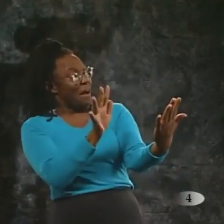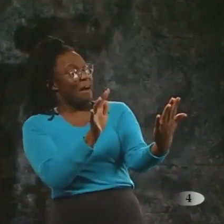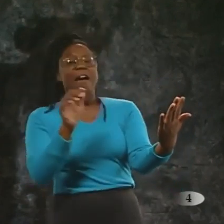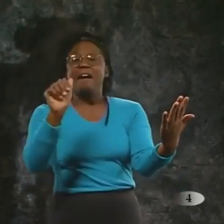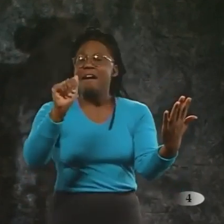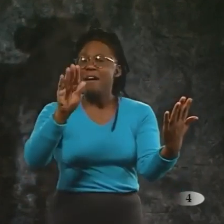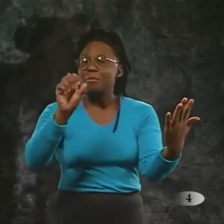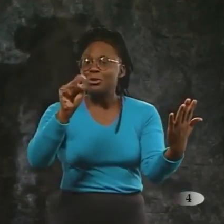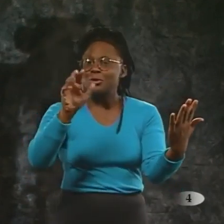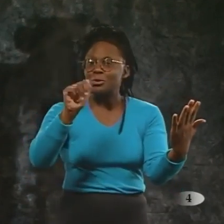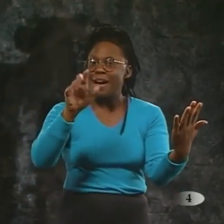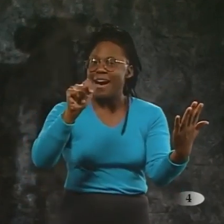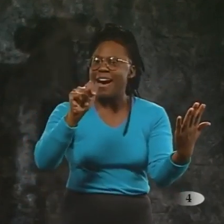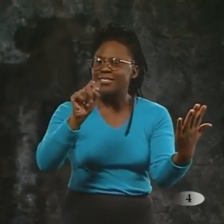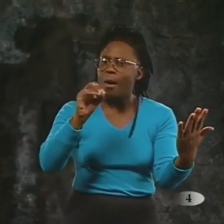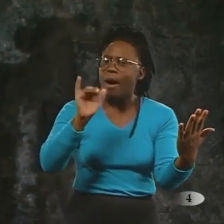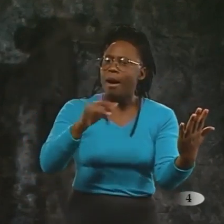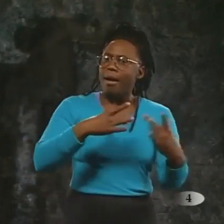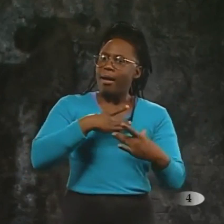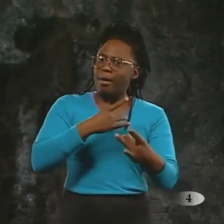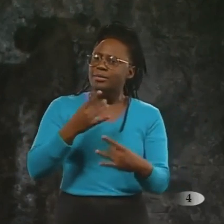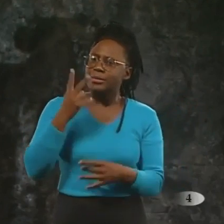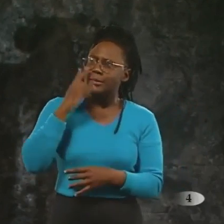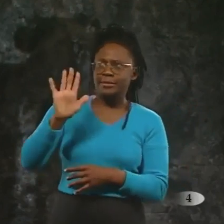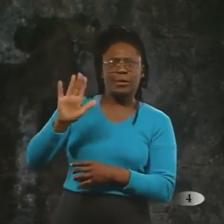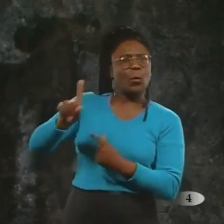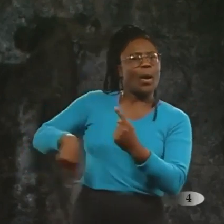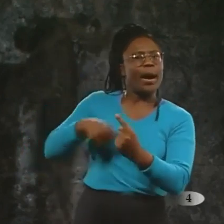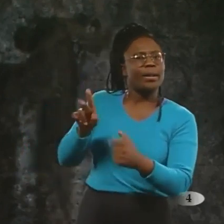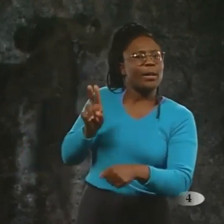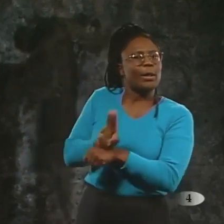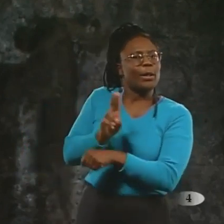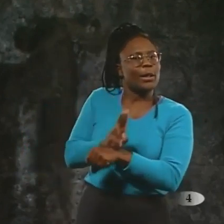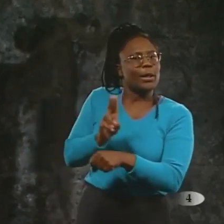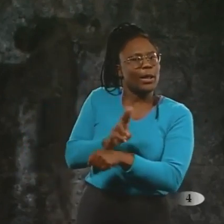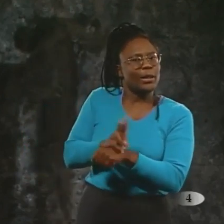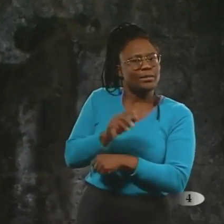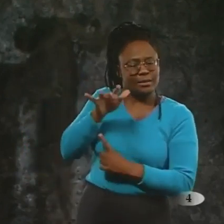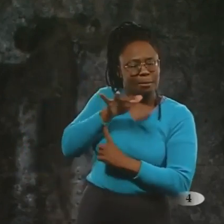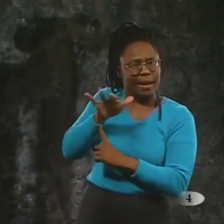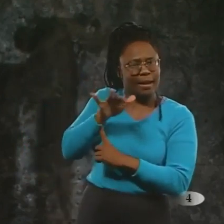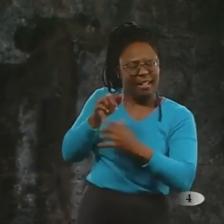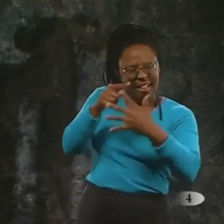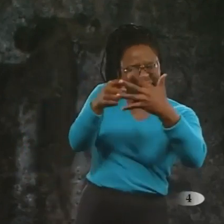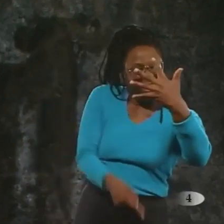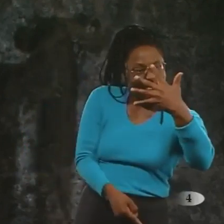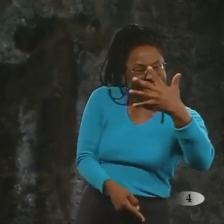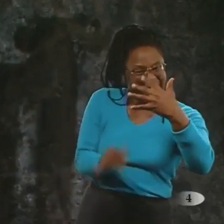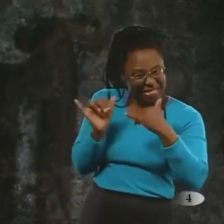doesn't understand what that means. I could fingerspell what it means. In this case, that sign is abstract. Once I fingerspell that word, that person understands